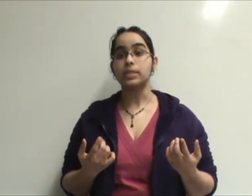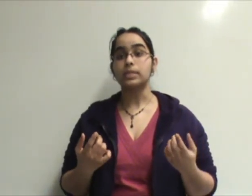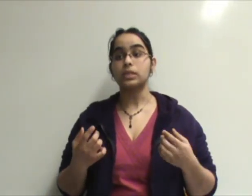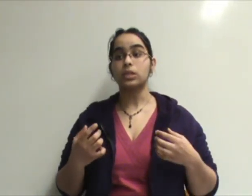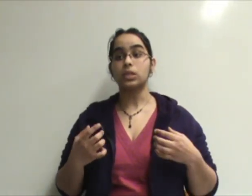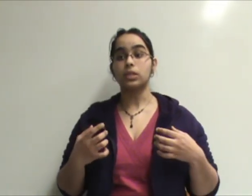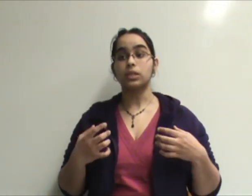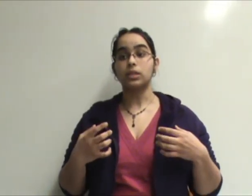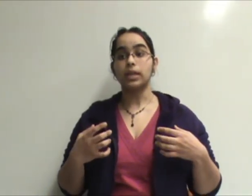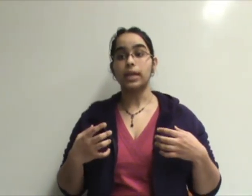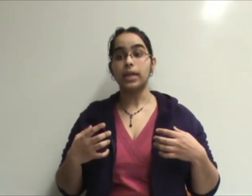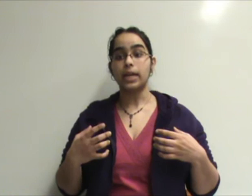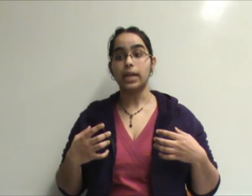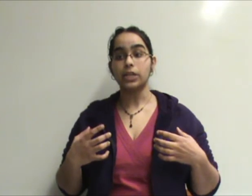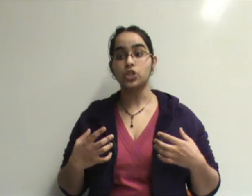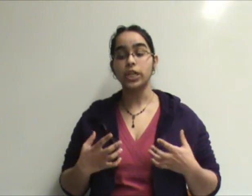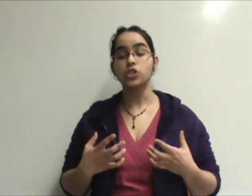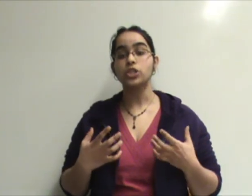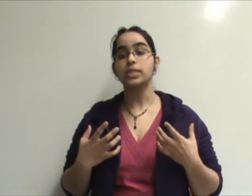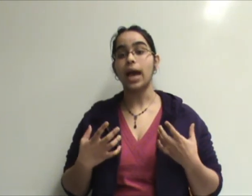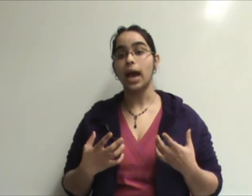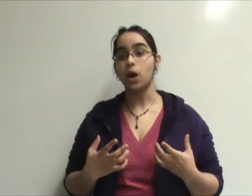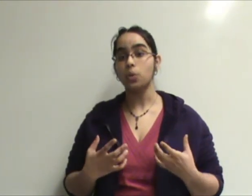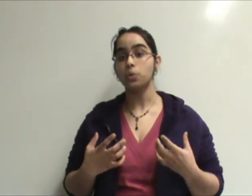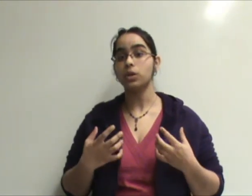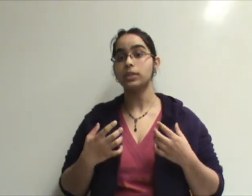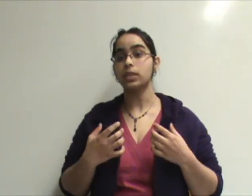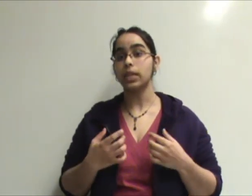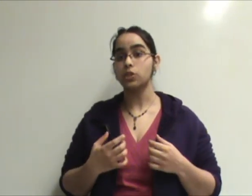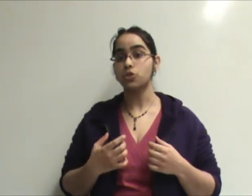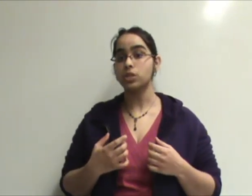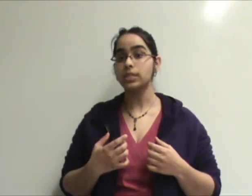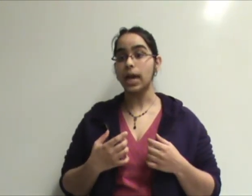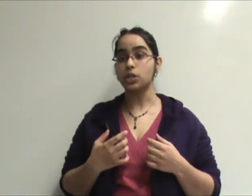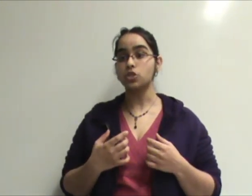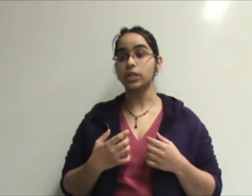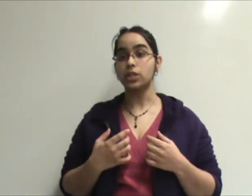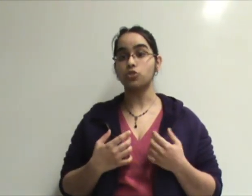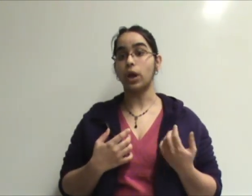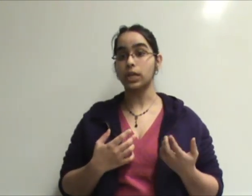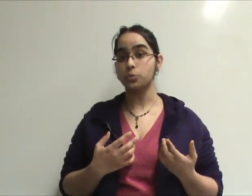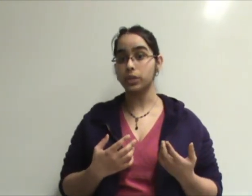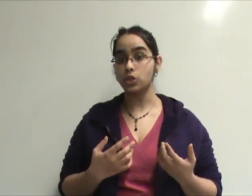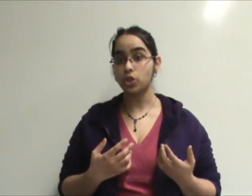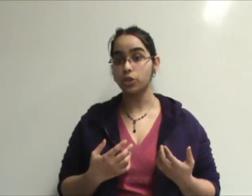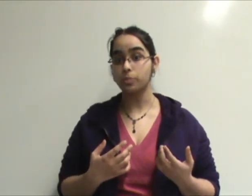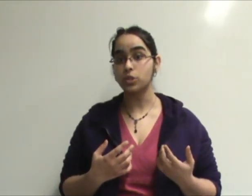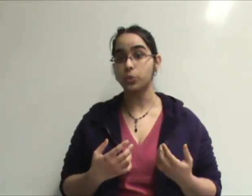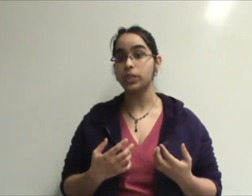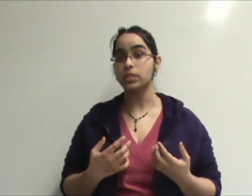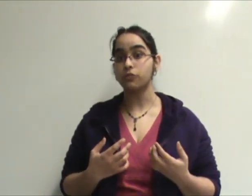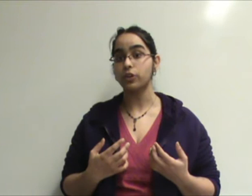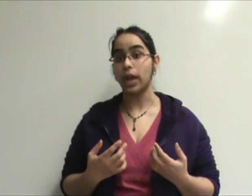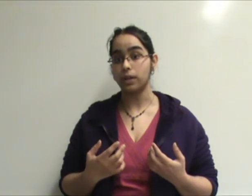is it changes how the electrons actually interact with each other between the different